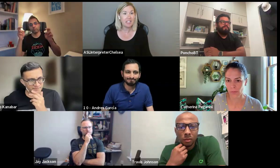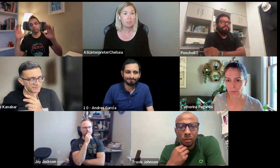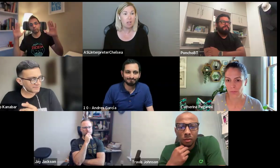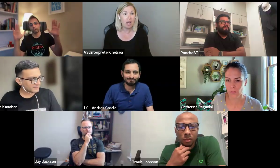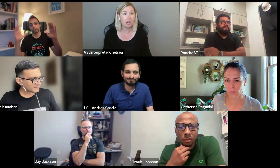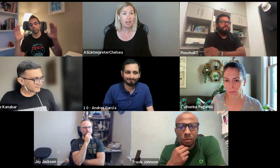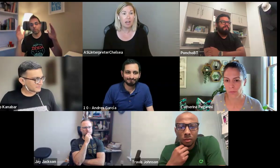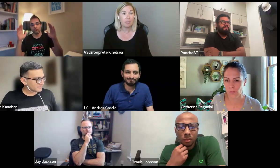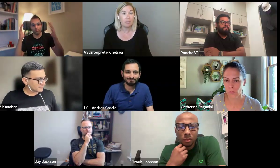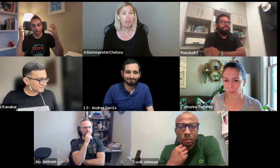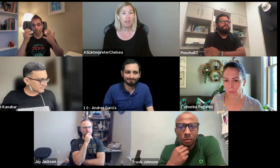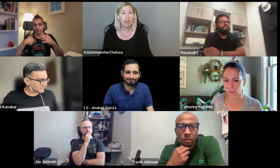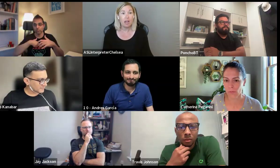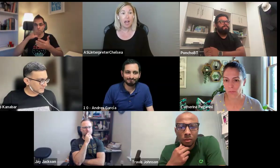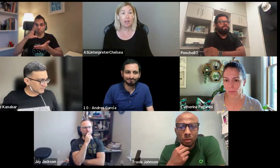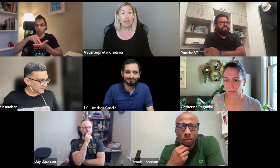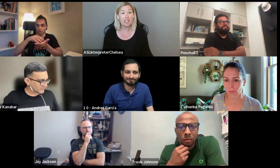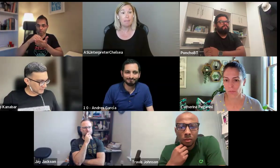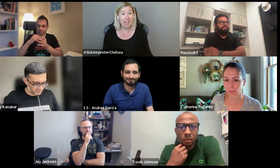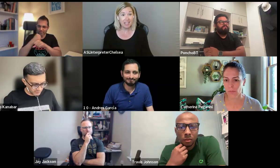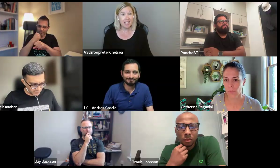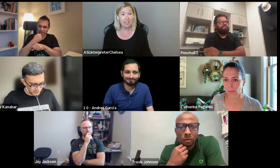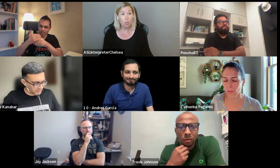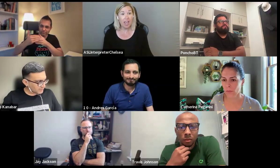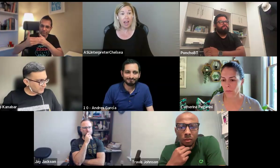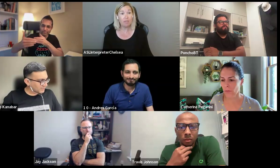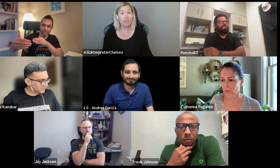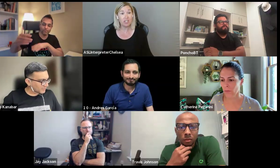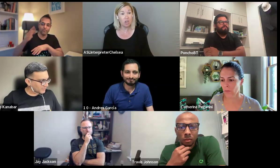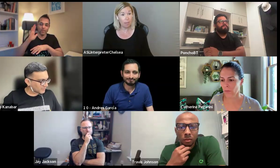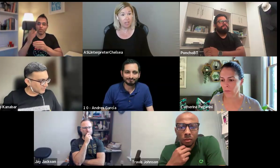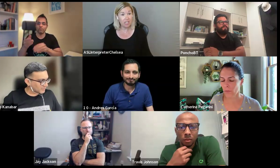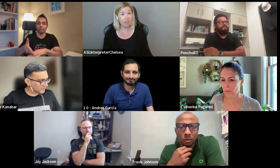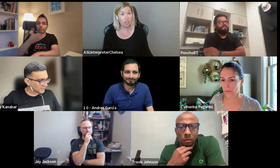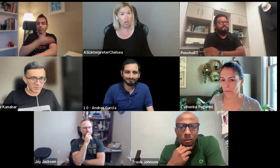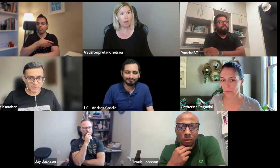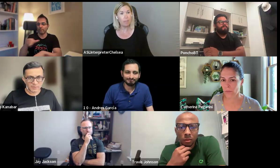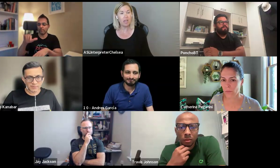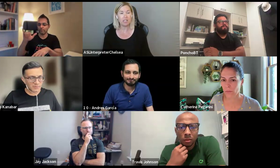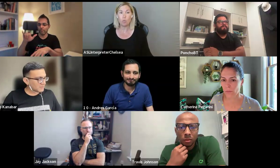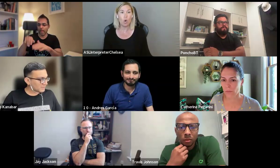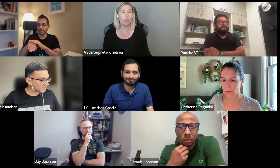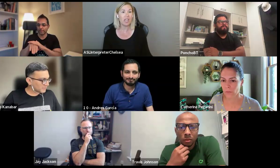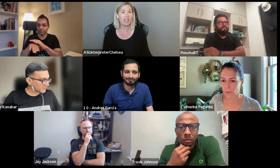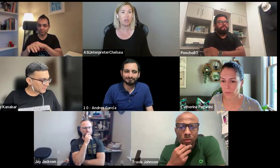Mrs. Malad, I think it's amazing that we have this topic to even talk about because it will only